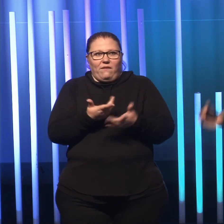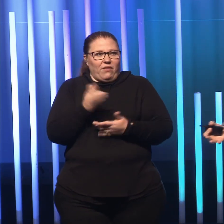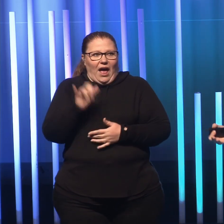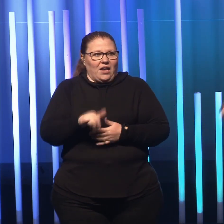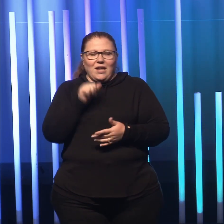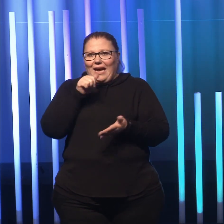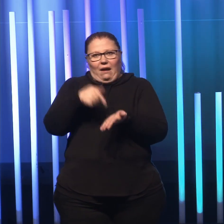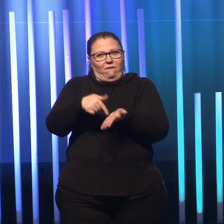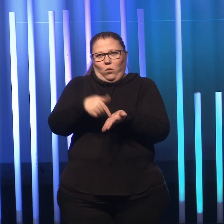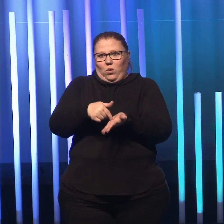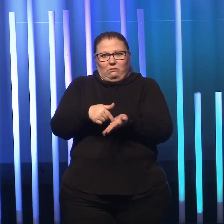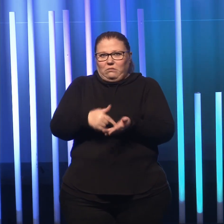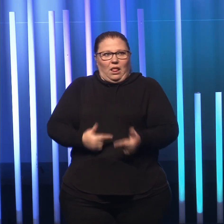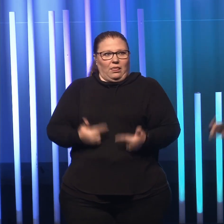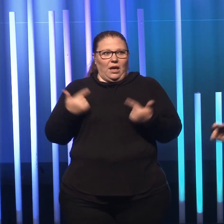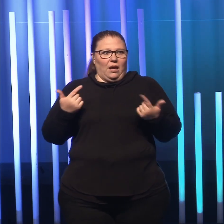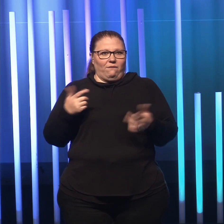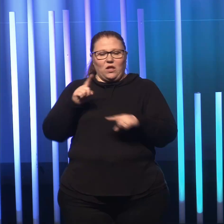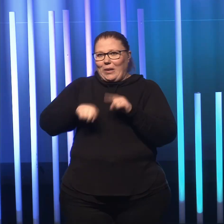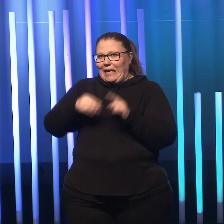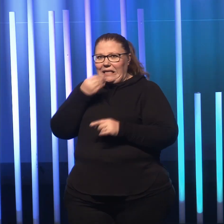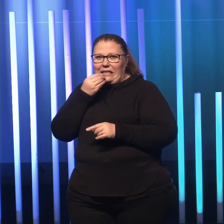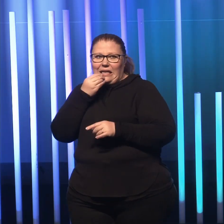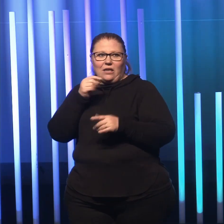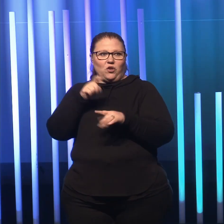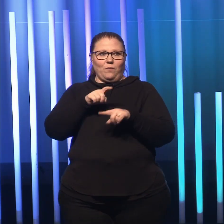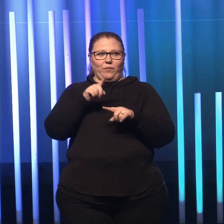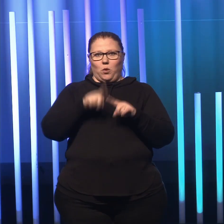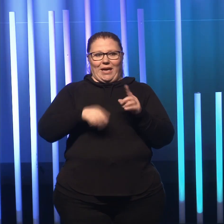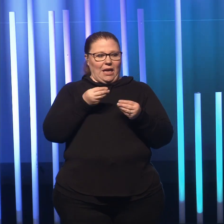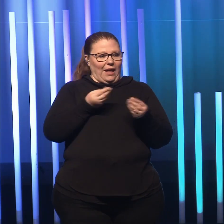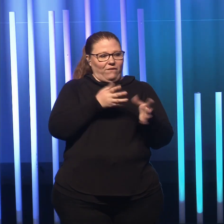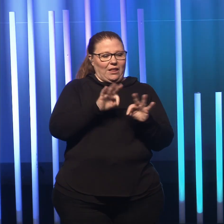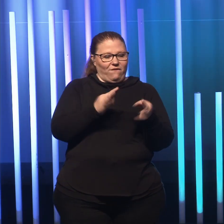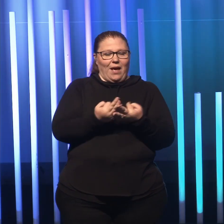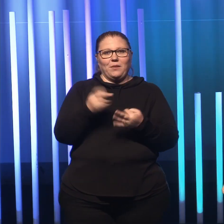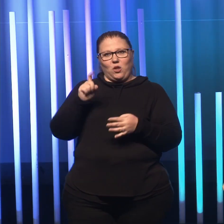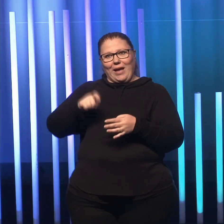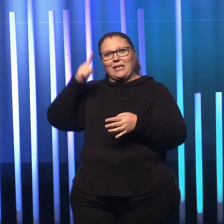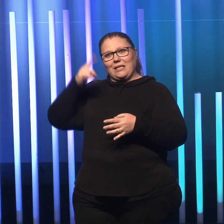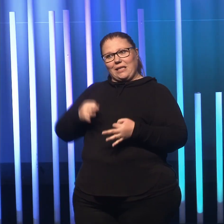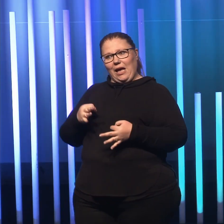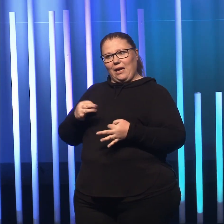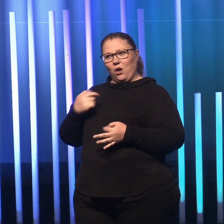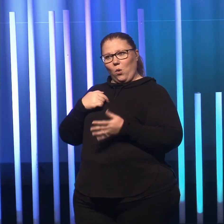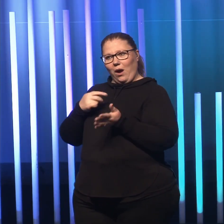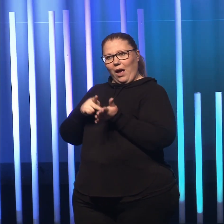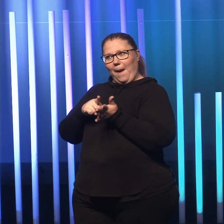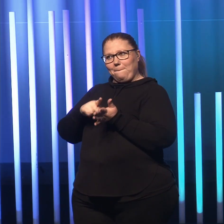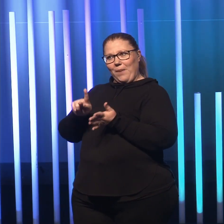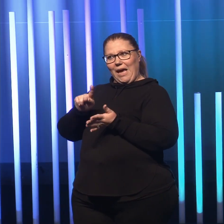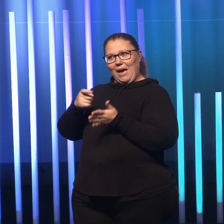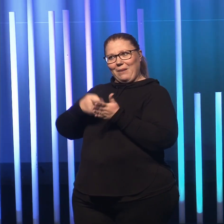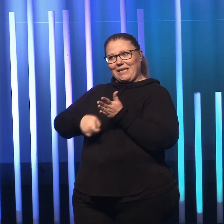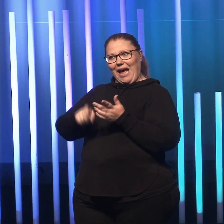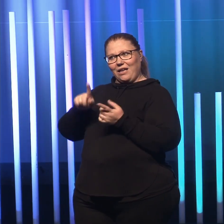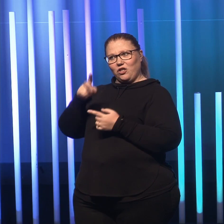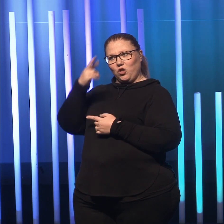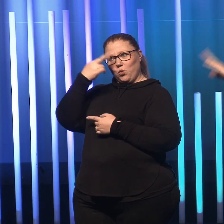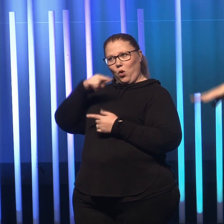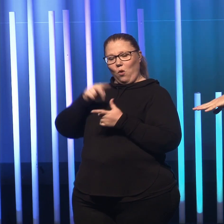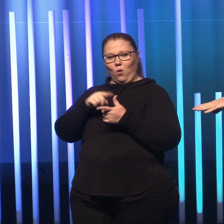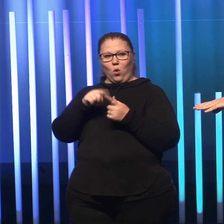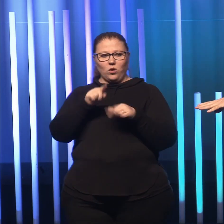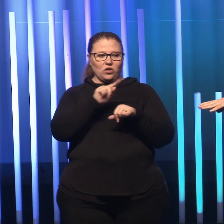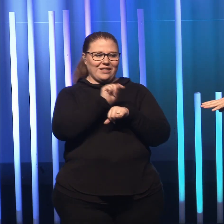couldn't afford to live. You couldn't eat. You couldn't feed your family. So you had to make a choice. Do I pay my taxes to Rome or do I pay my